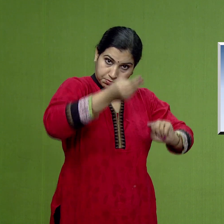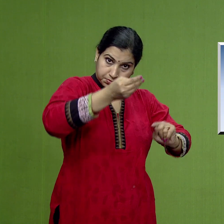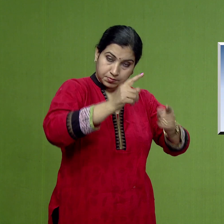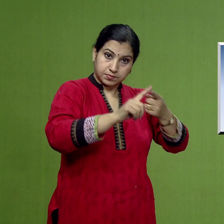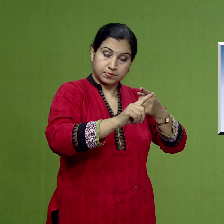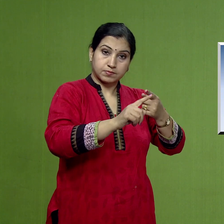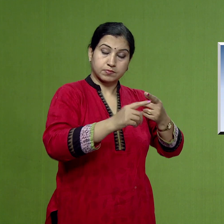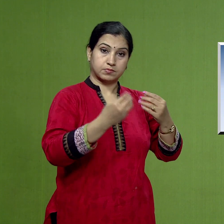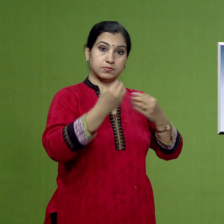nutritional status of the people.